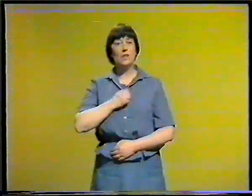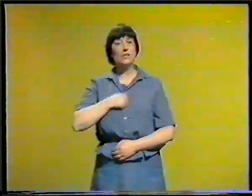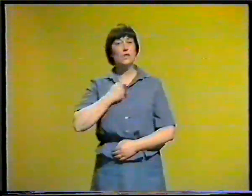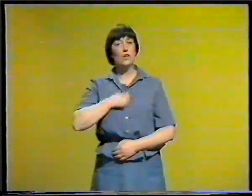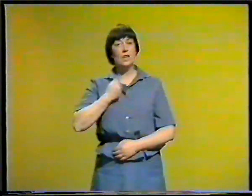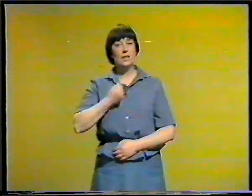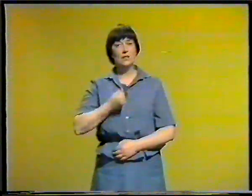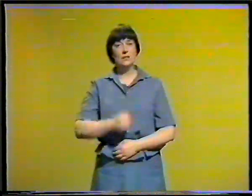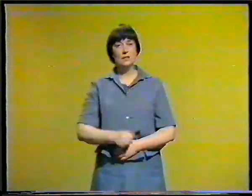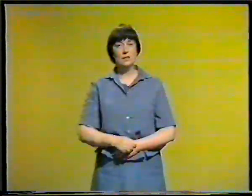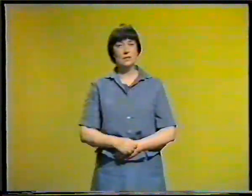Sorry.